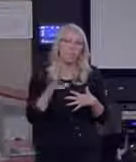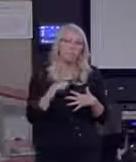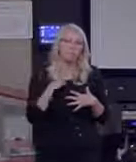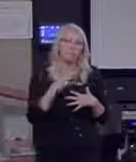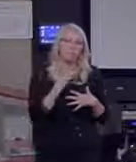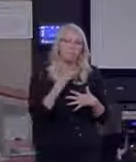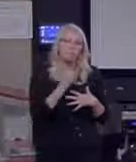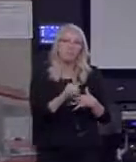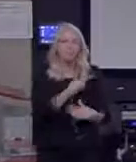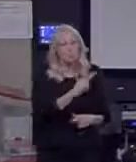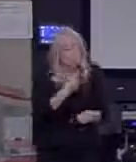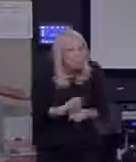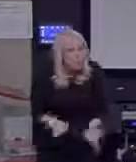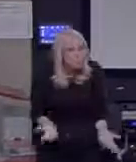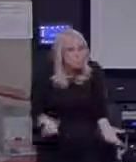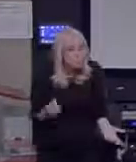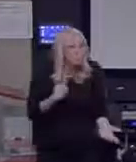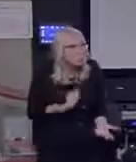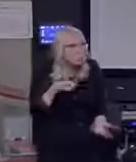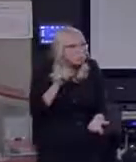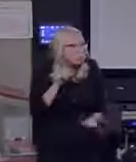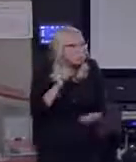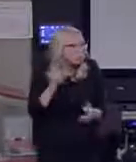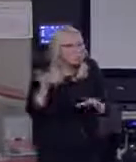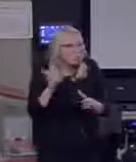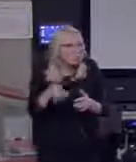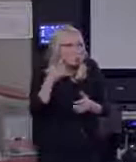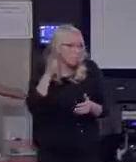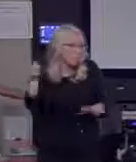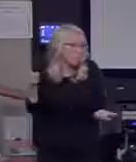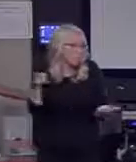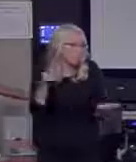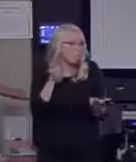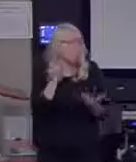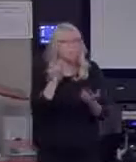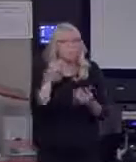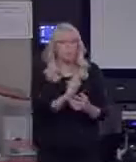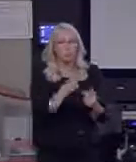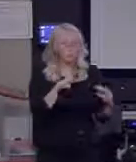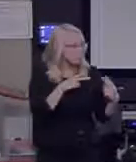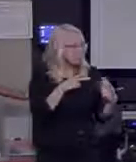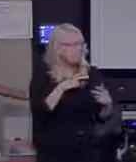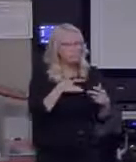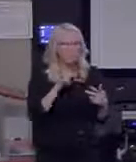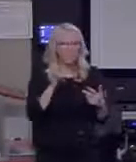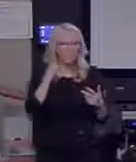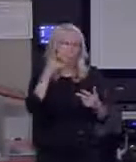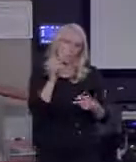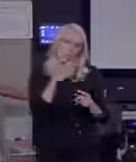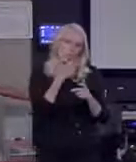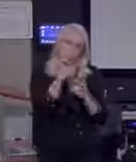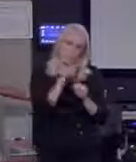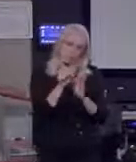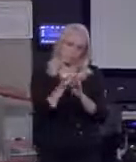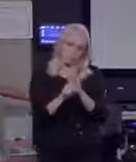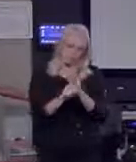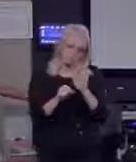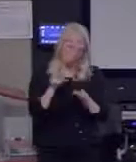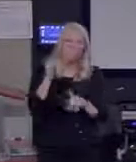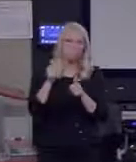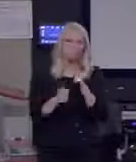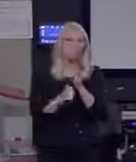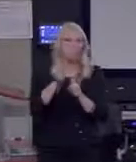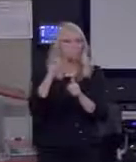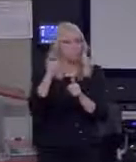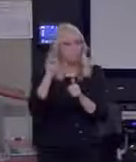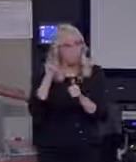was right. We did have to do this, but what we thought is, you know, California is a really interesting state because it's a